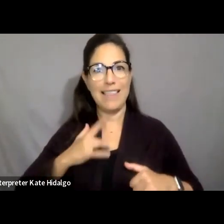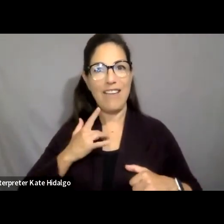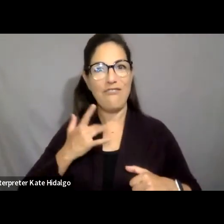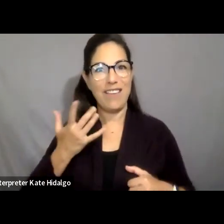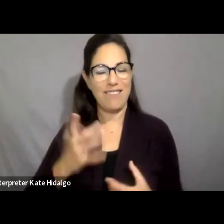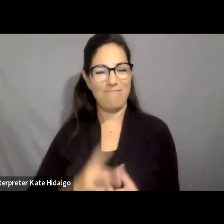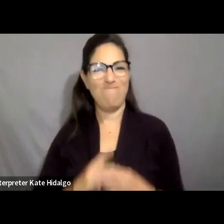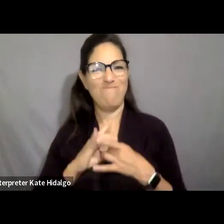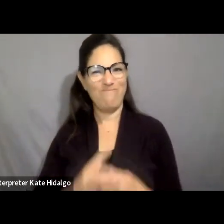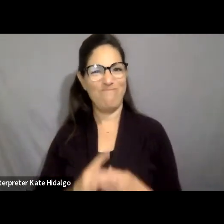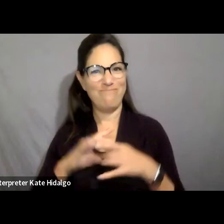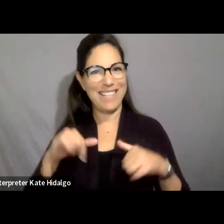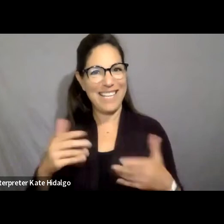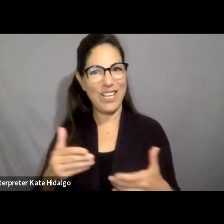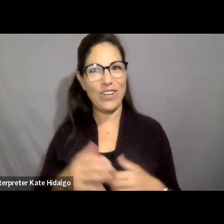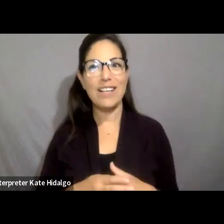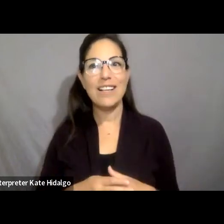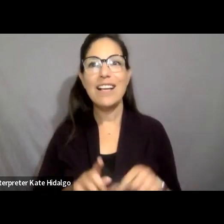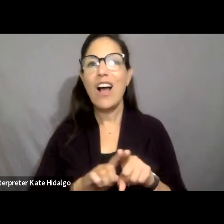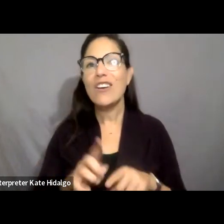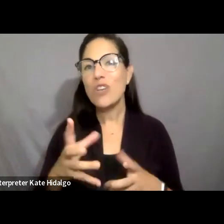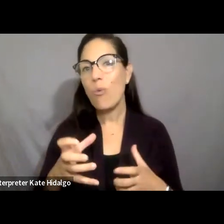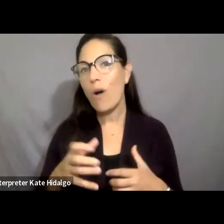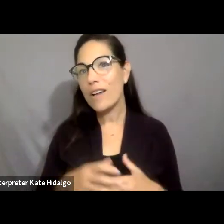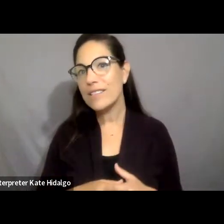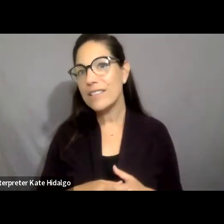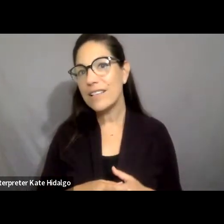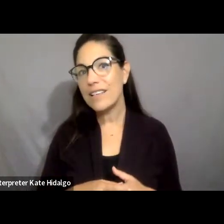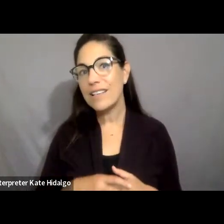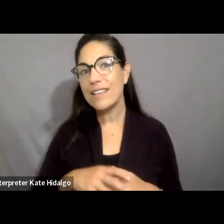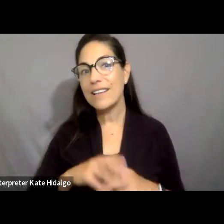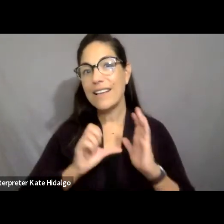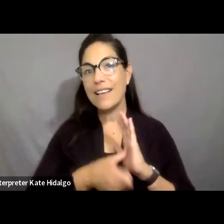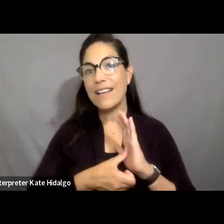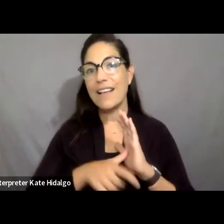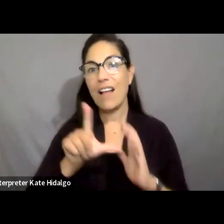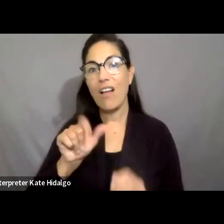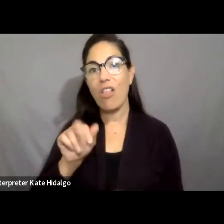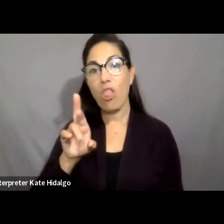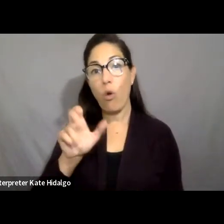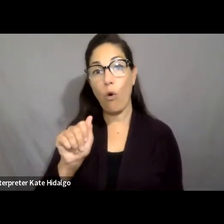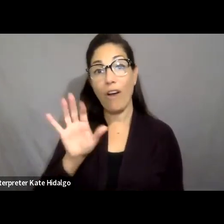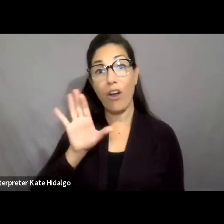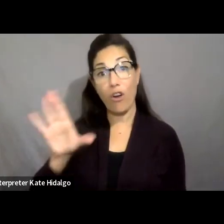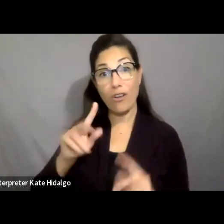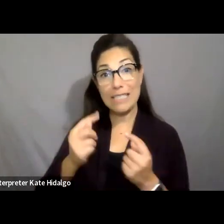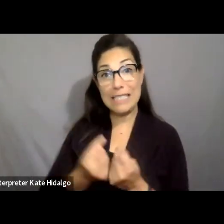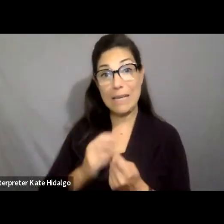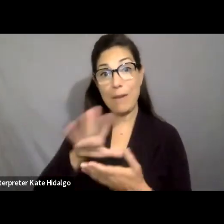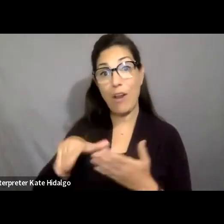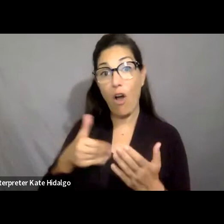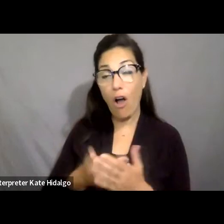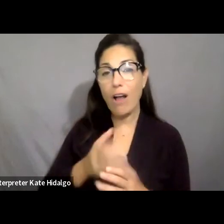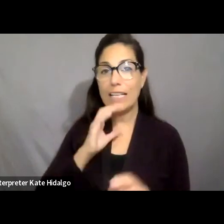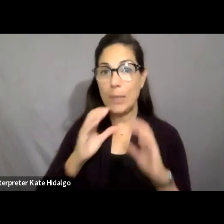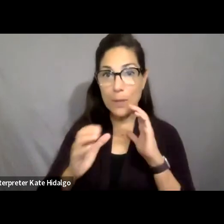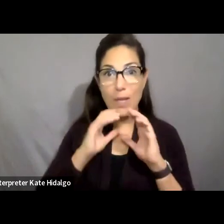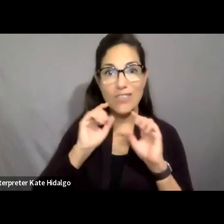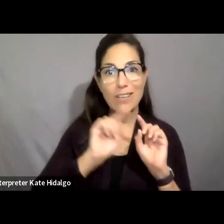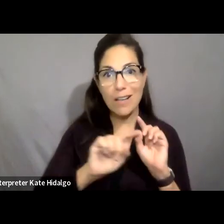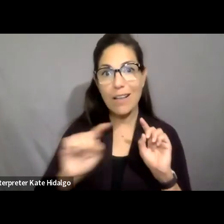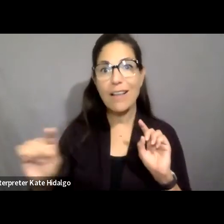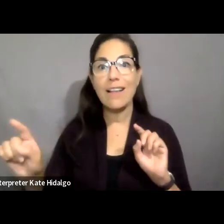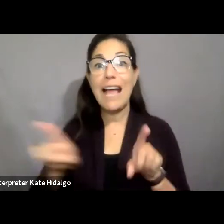of belonging. I also want to give a shout out to Laura and her team and all the communications, because